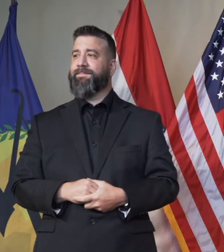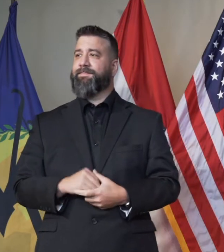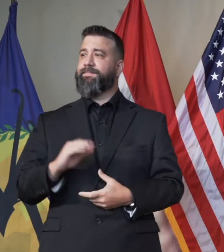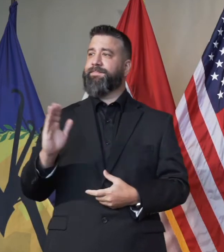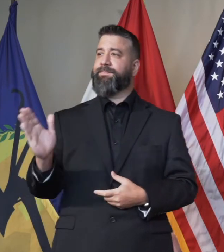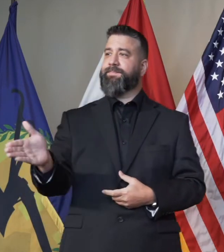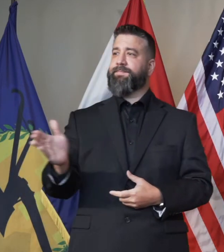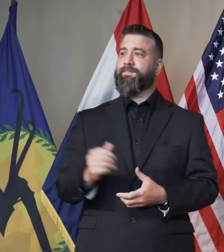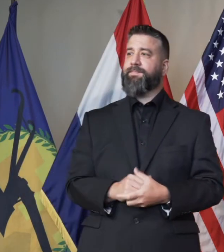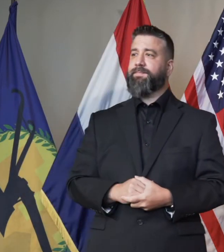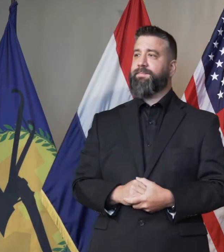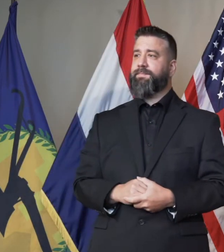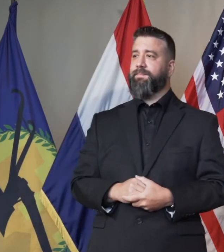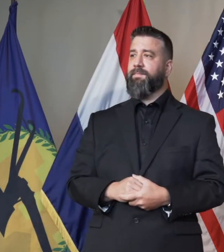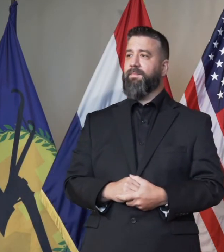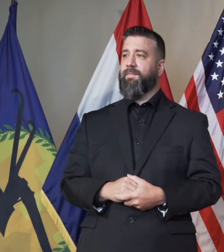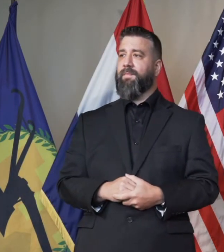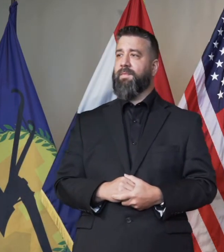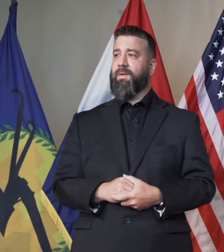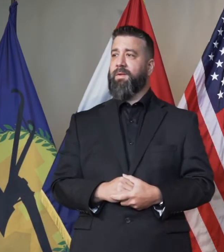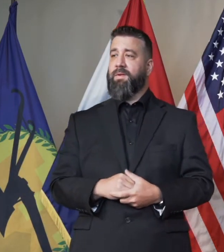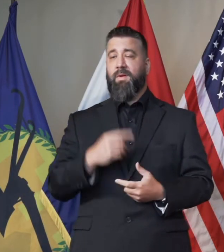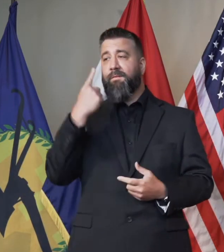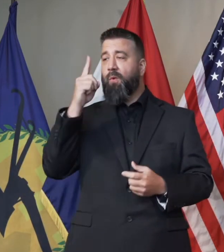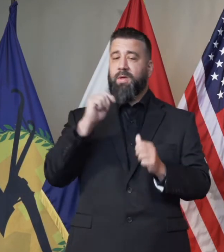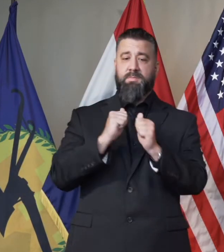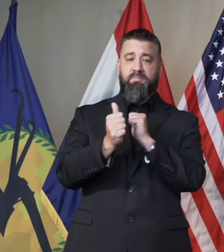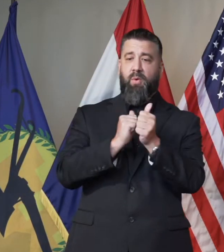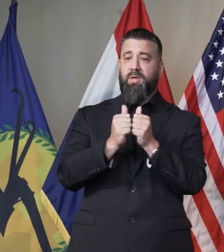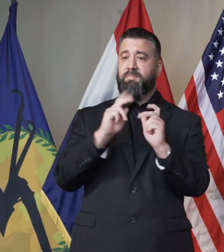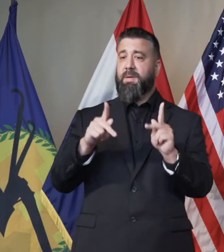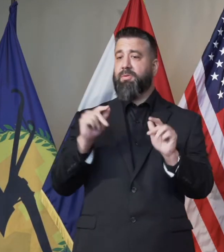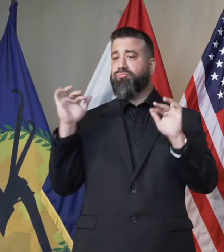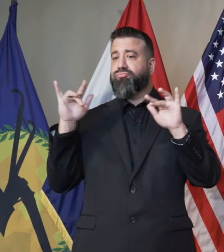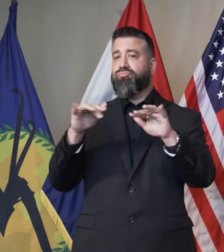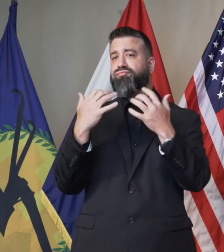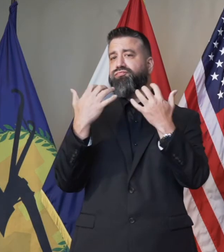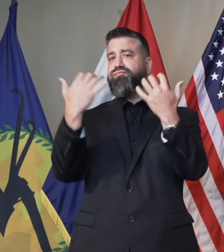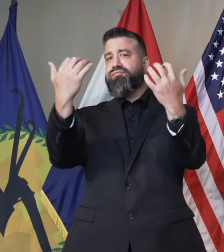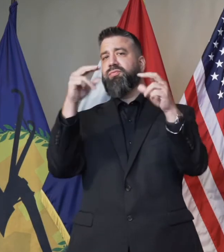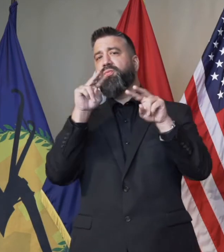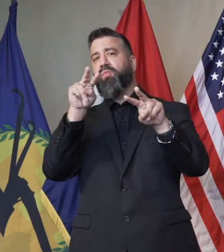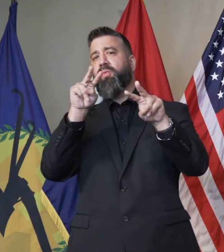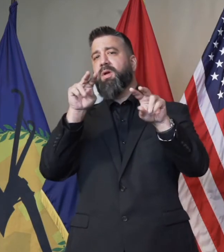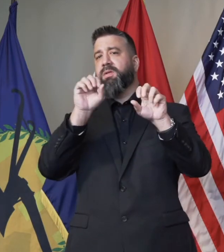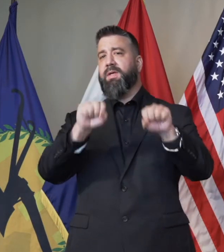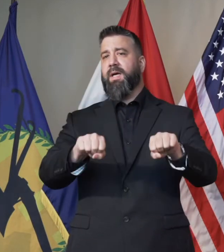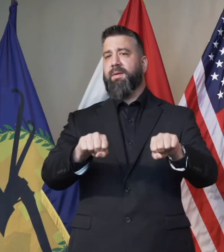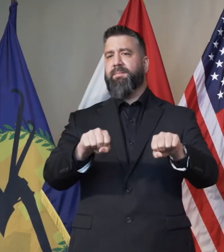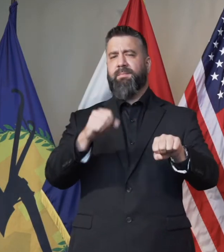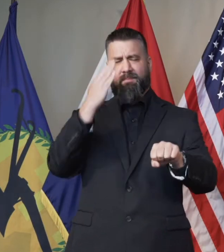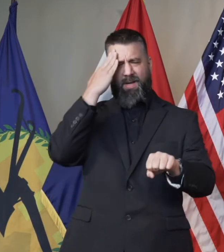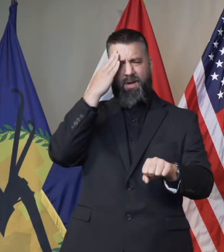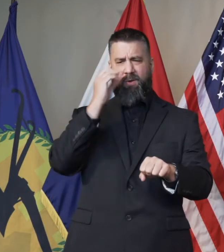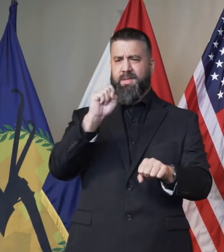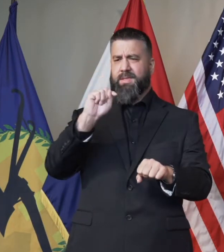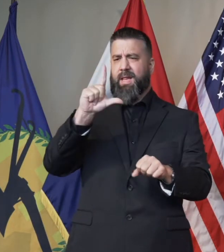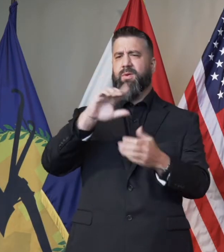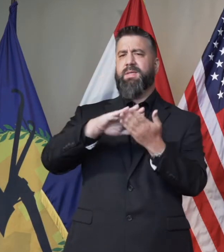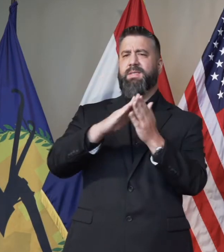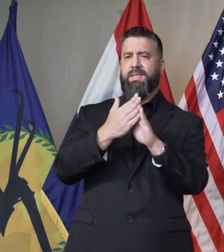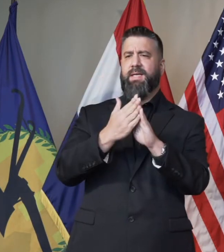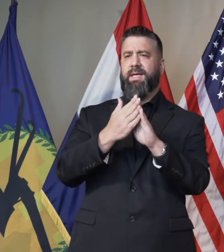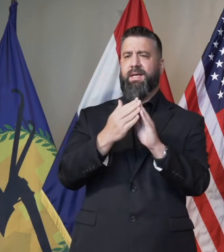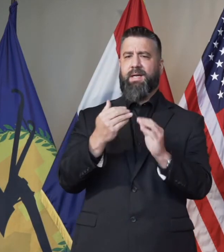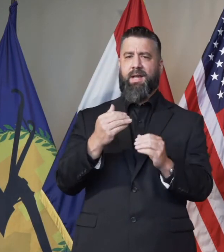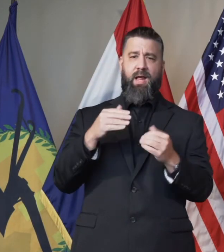terms of spectators, are you allowed to have any? Are there some restrictions? I know St. Louis City is doing 2 for every athlete. There will be restrictions